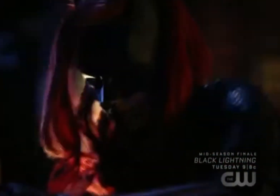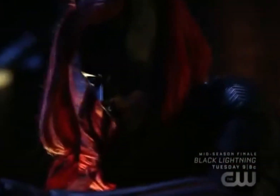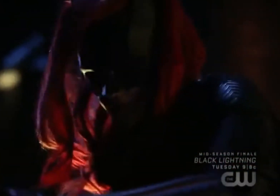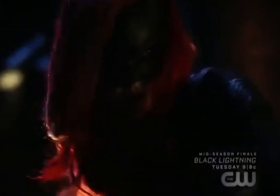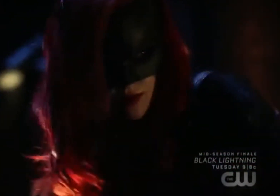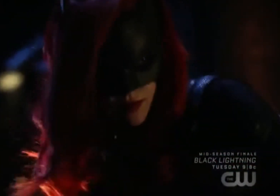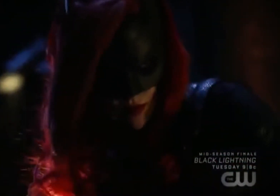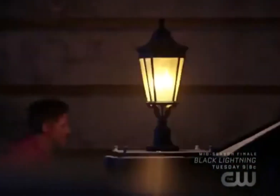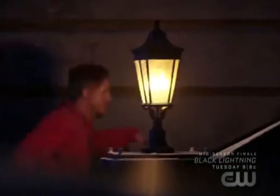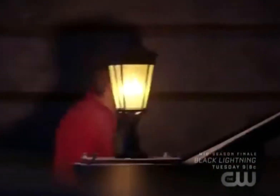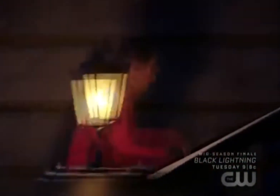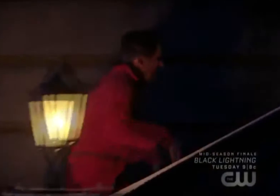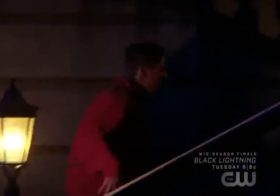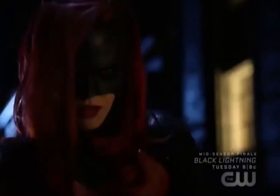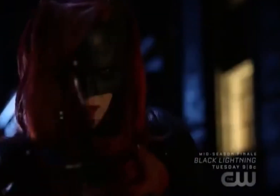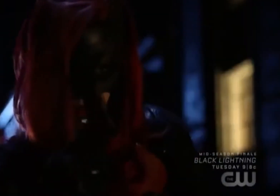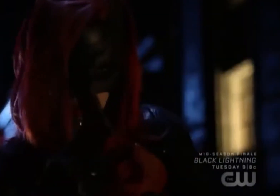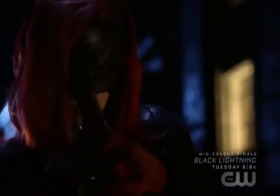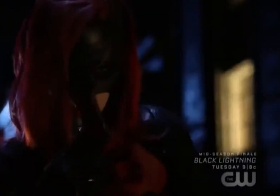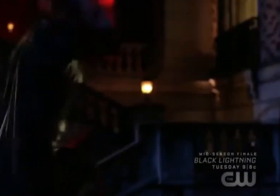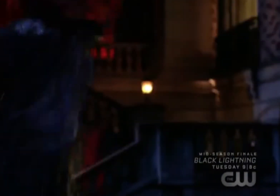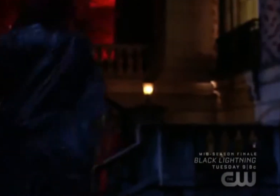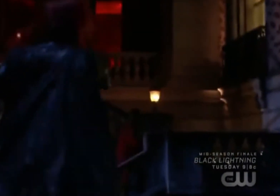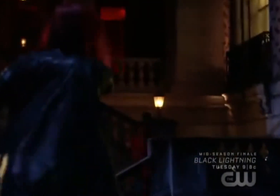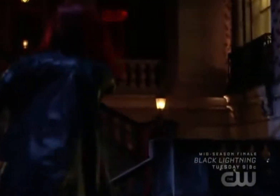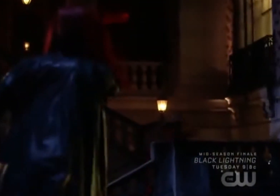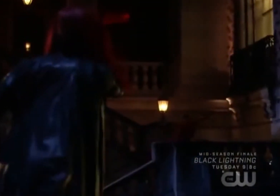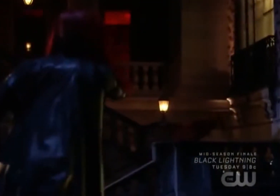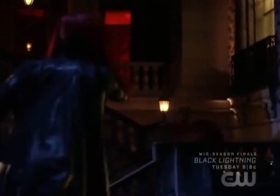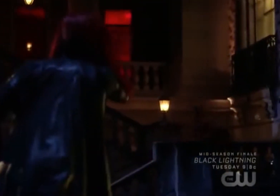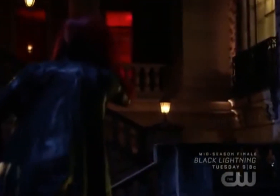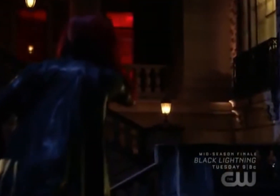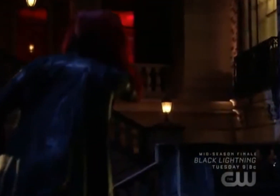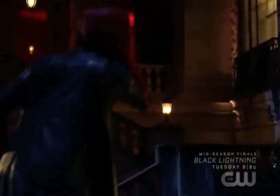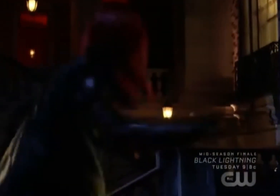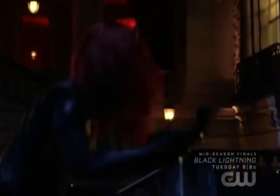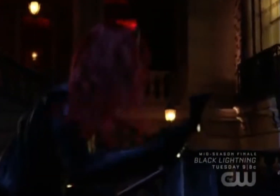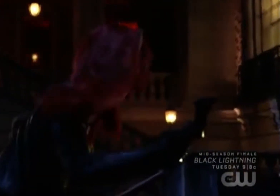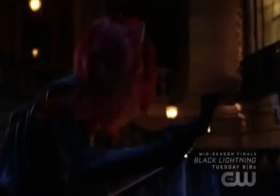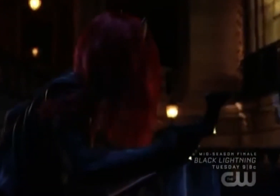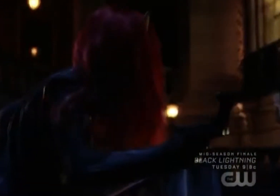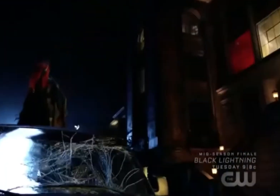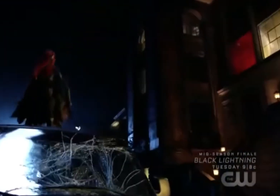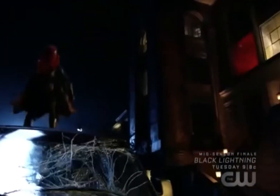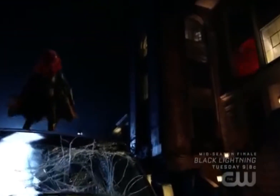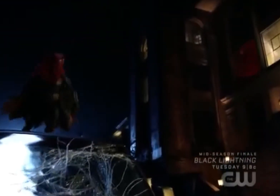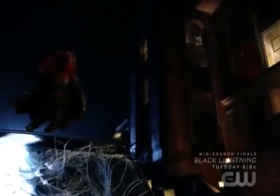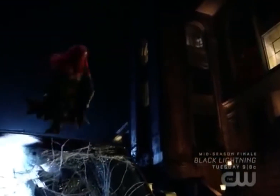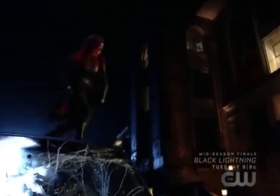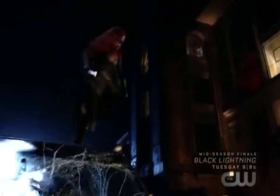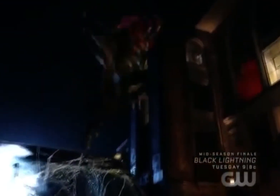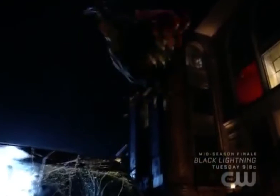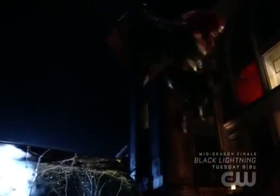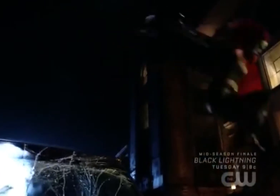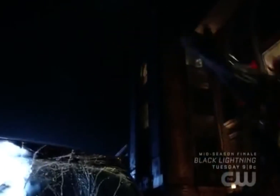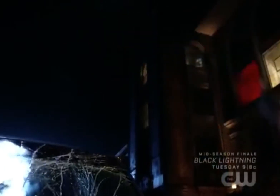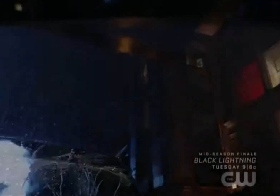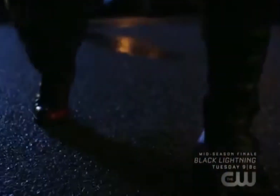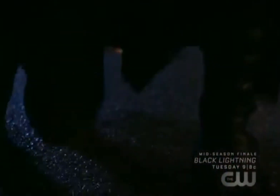And really, that was kind of mentioned when they first came up with the idea of having Batwoman in